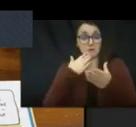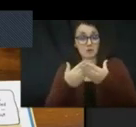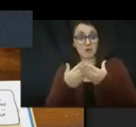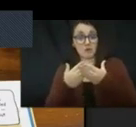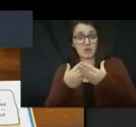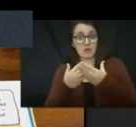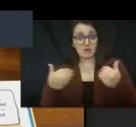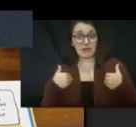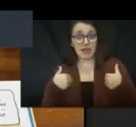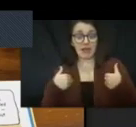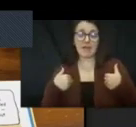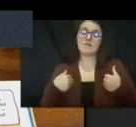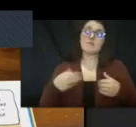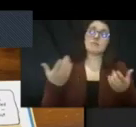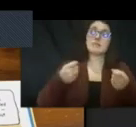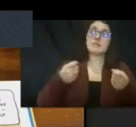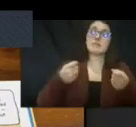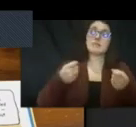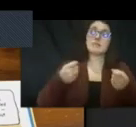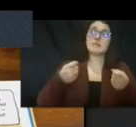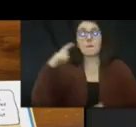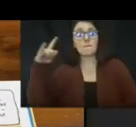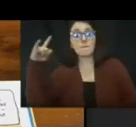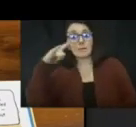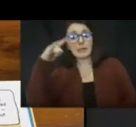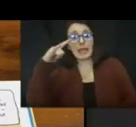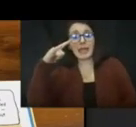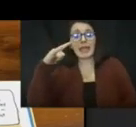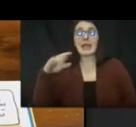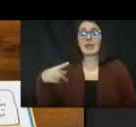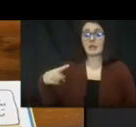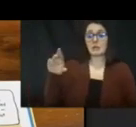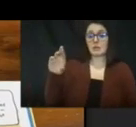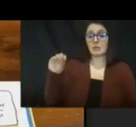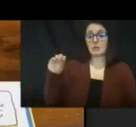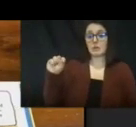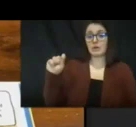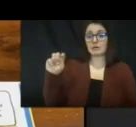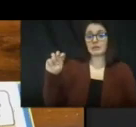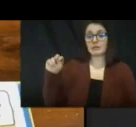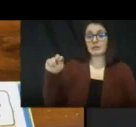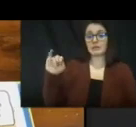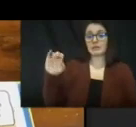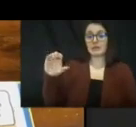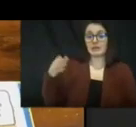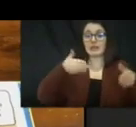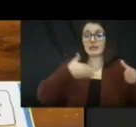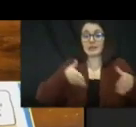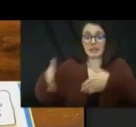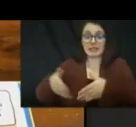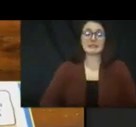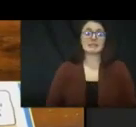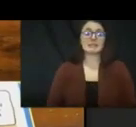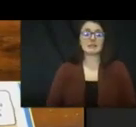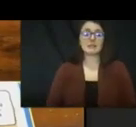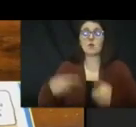to make electronics, planes, wheelchairs, and even prosthetic limbs. 1. Find. Crude